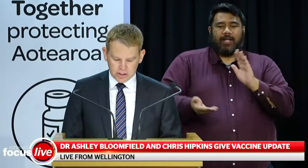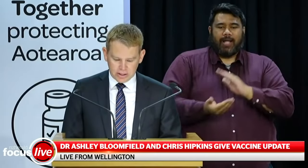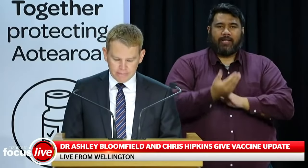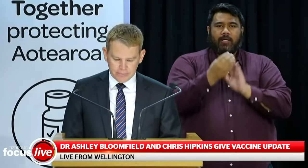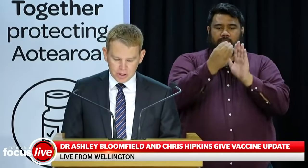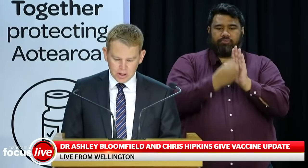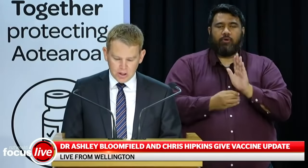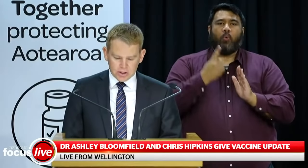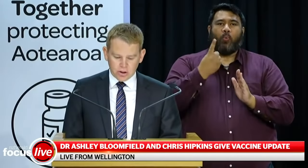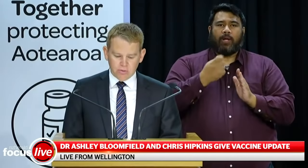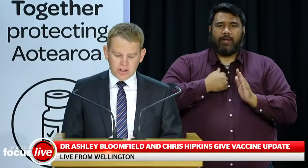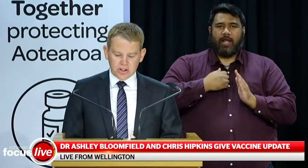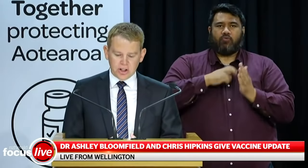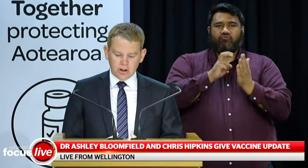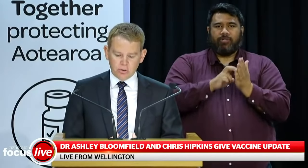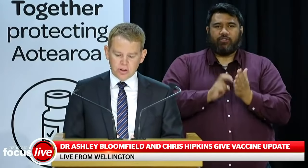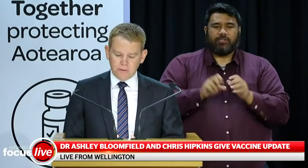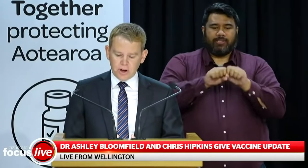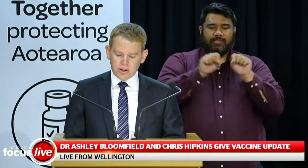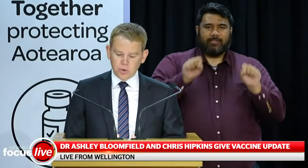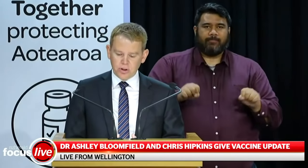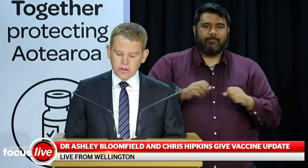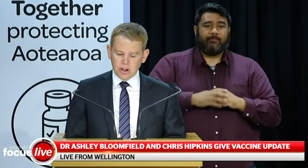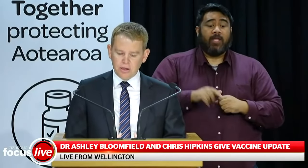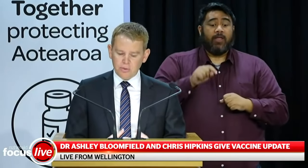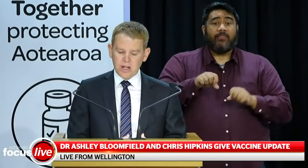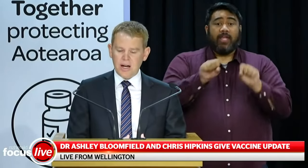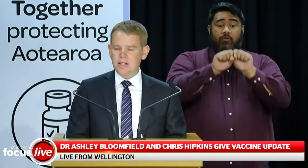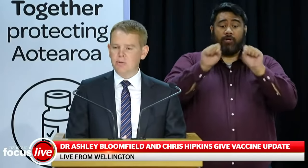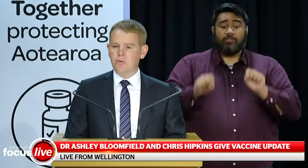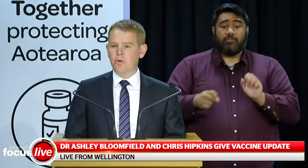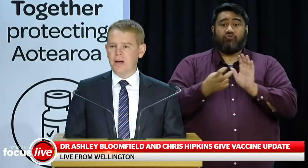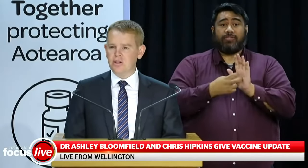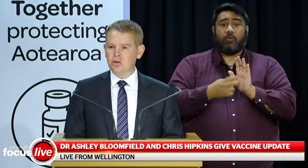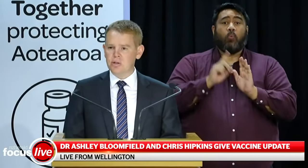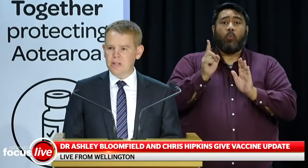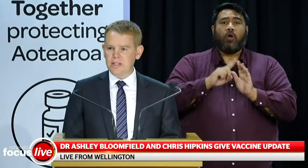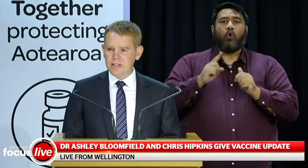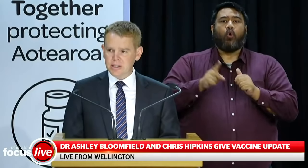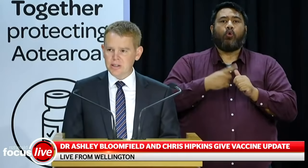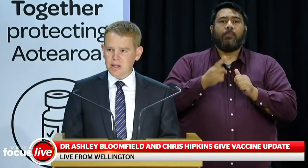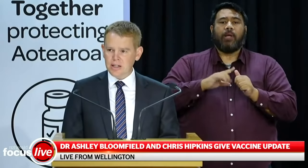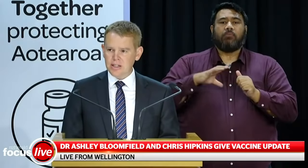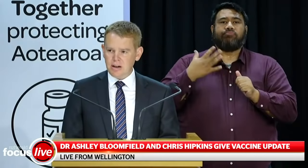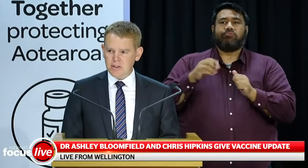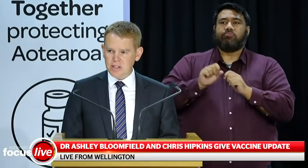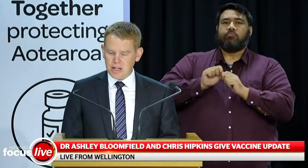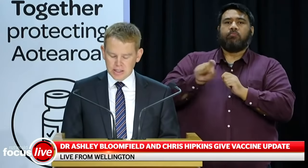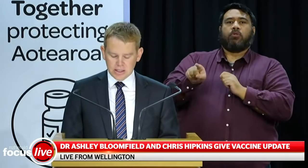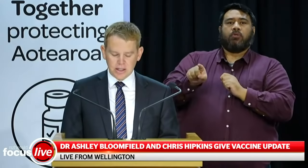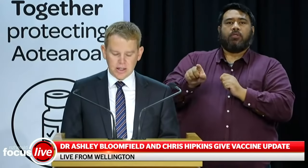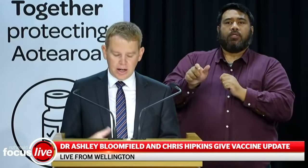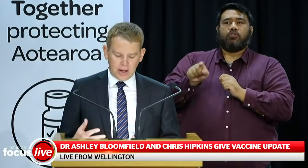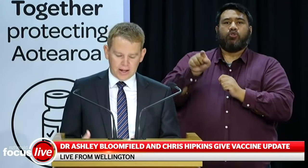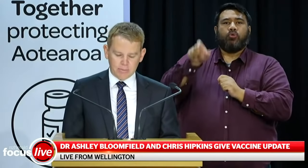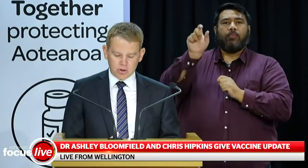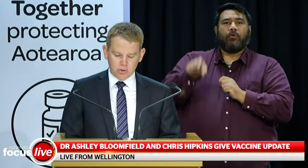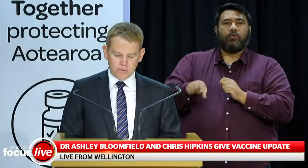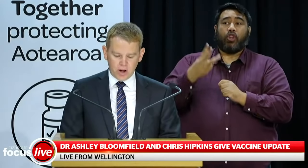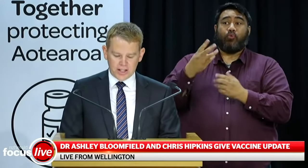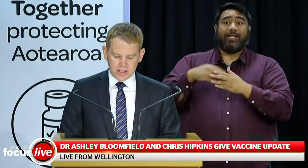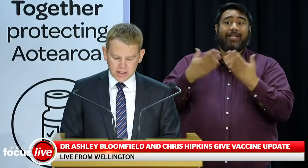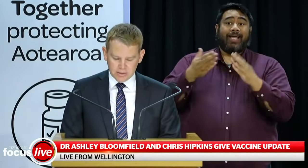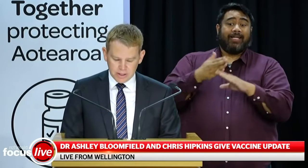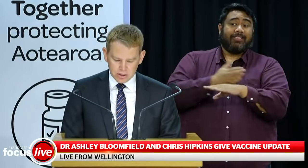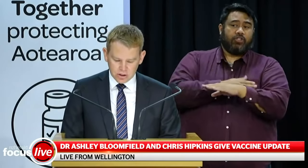one register. So the register notifies workers 3 days before they are due to be tested that they need to have a test. That comes